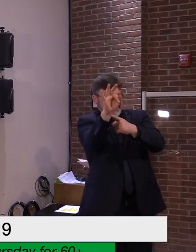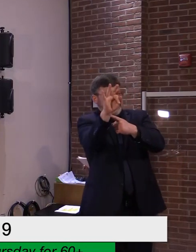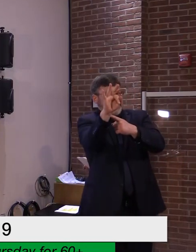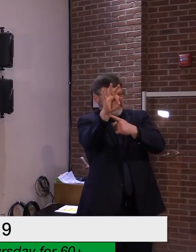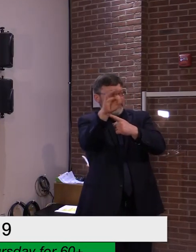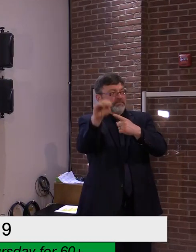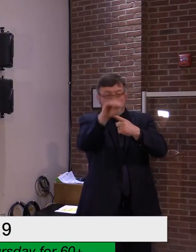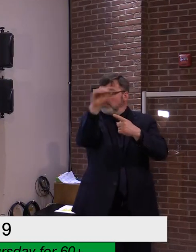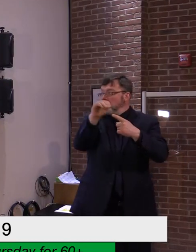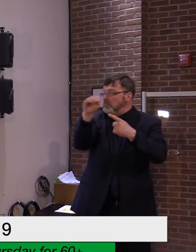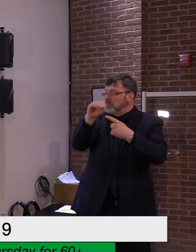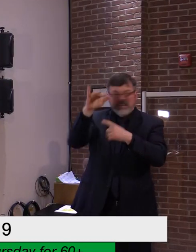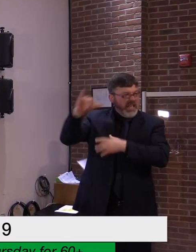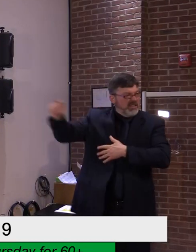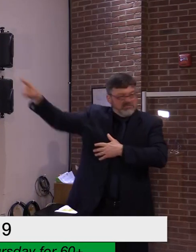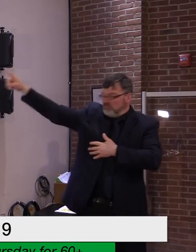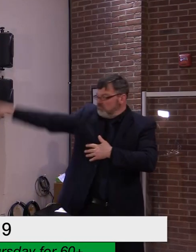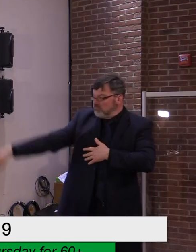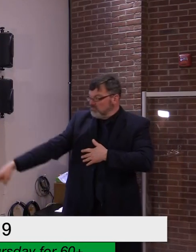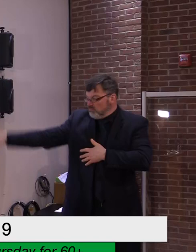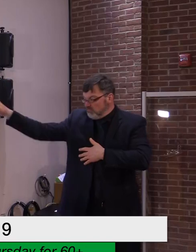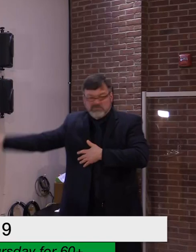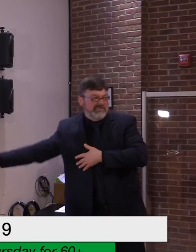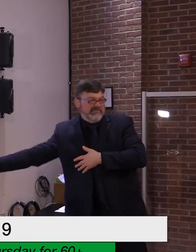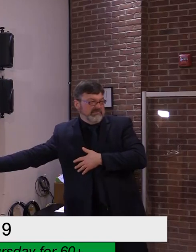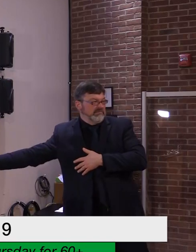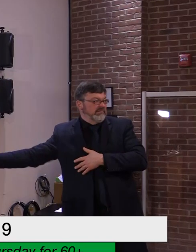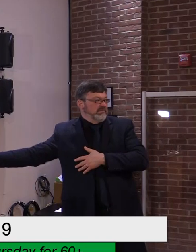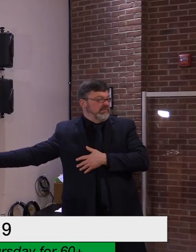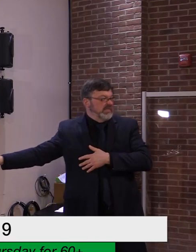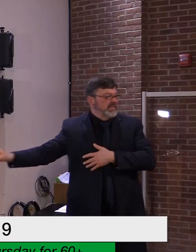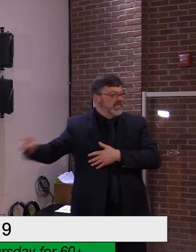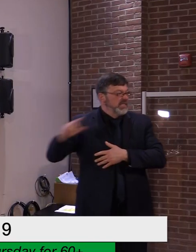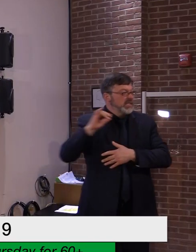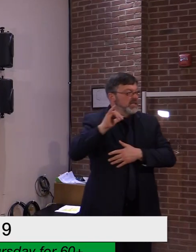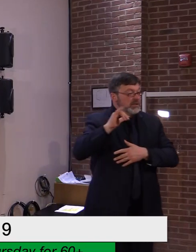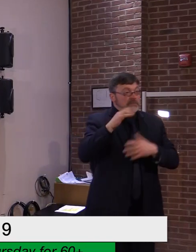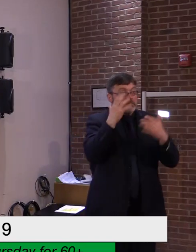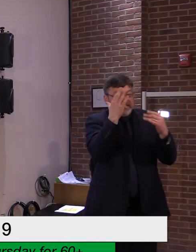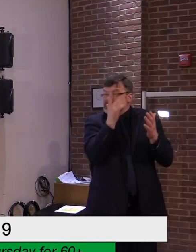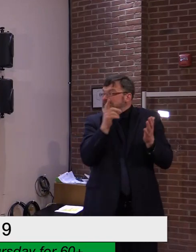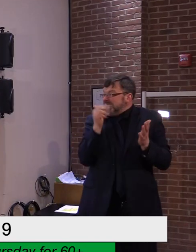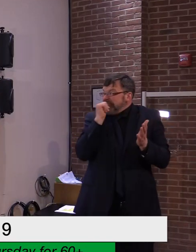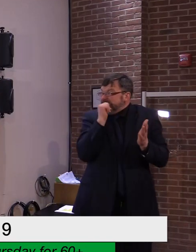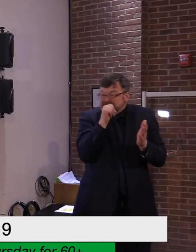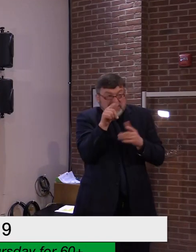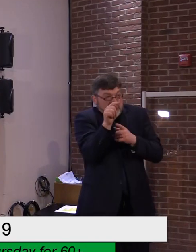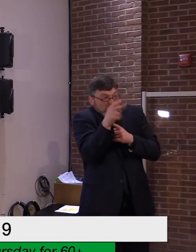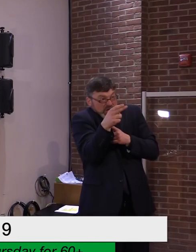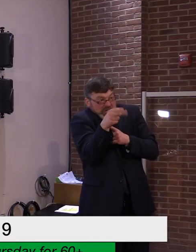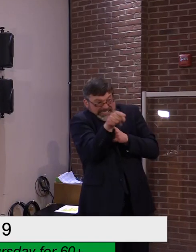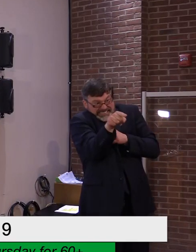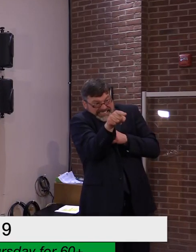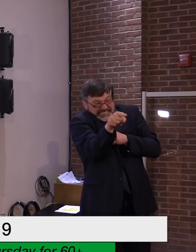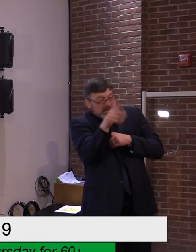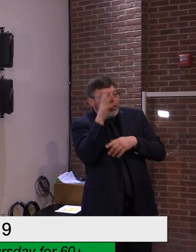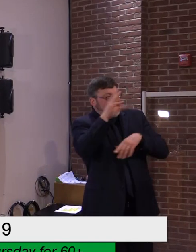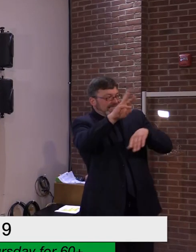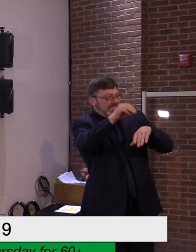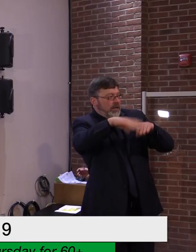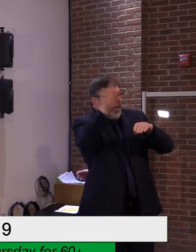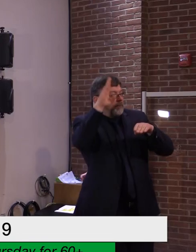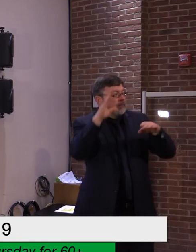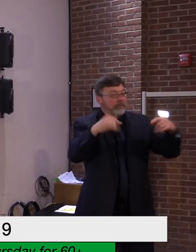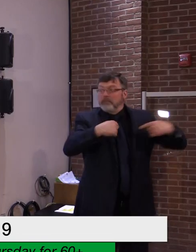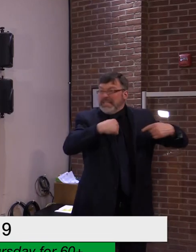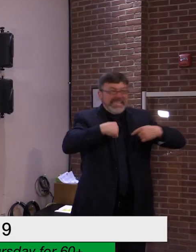Thursday. And I myself am looking forward to signing up because I believe every Vermonter should sign up when